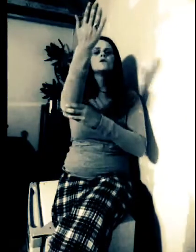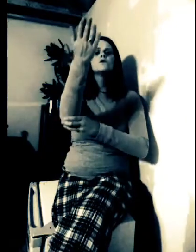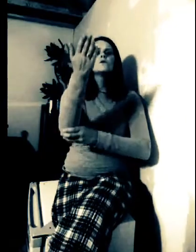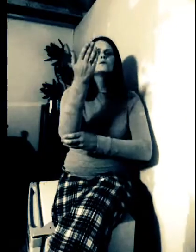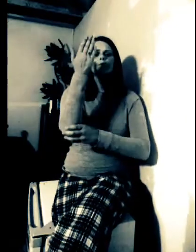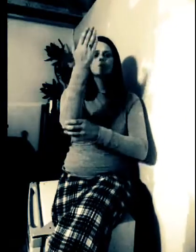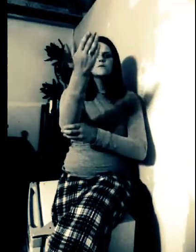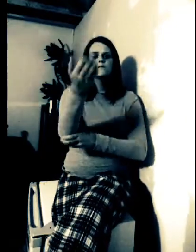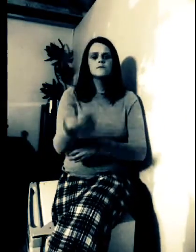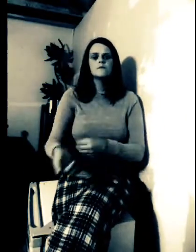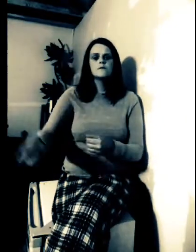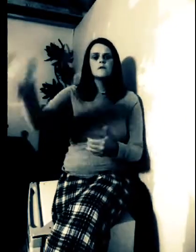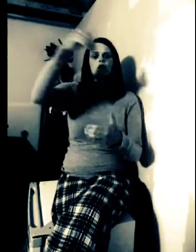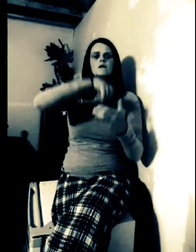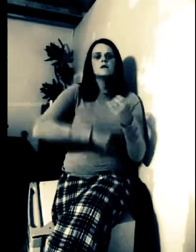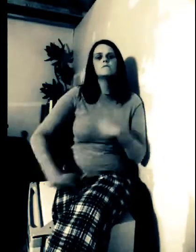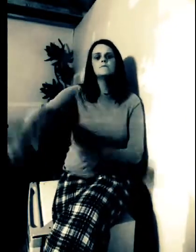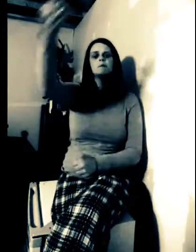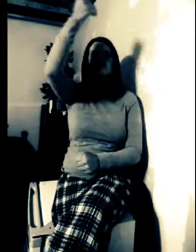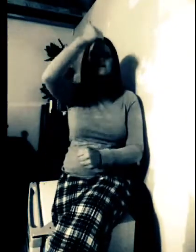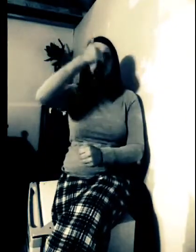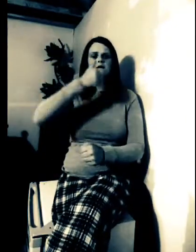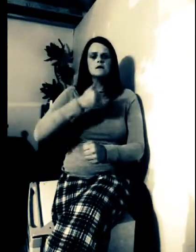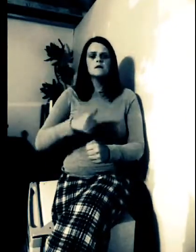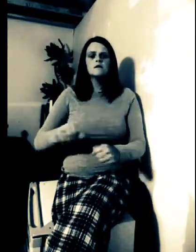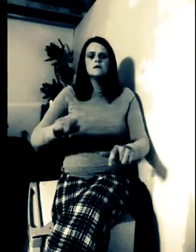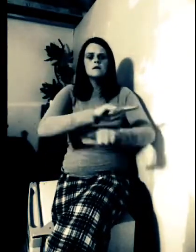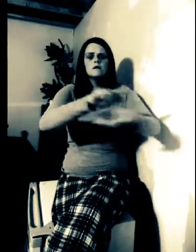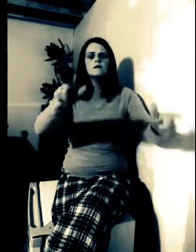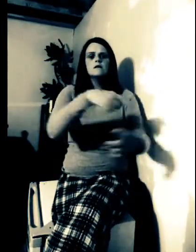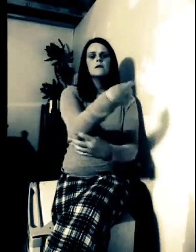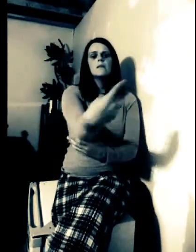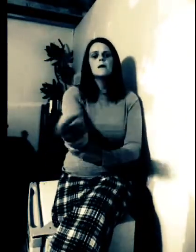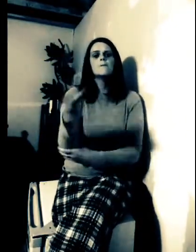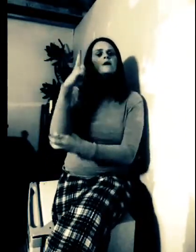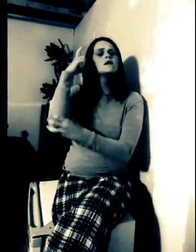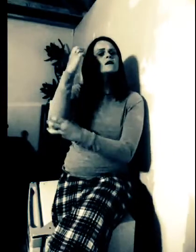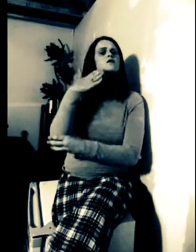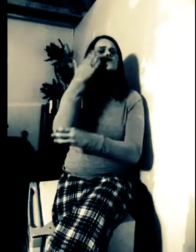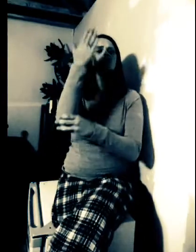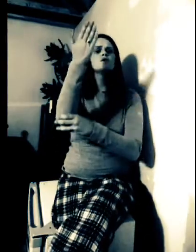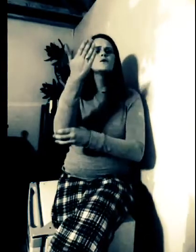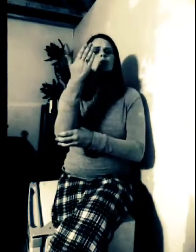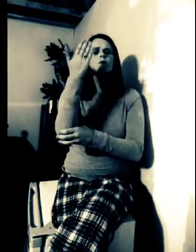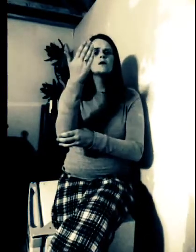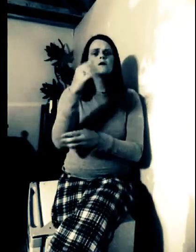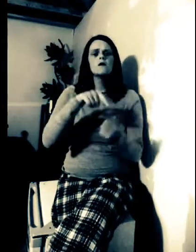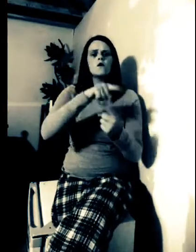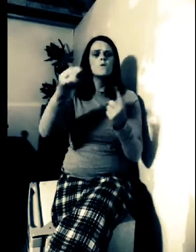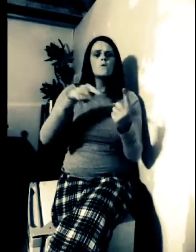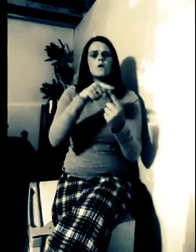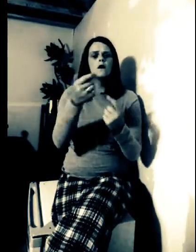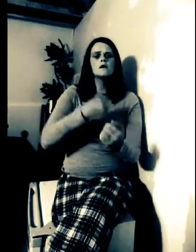you When